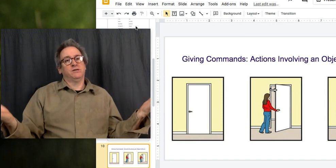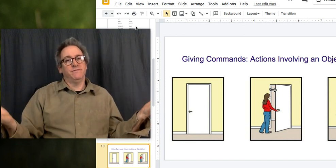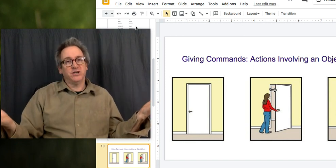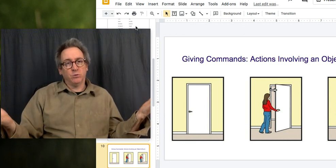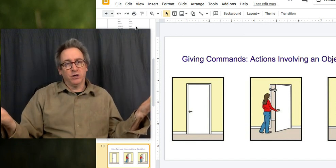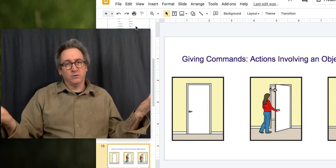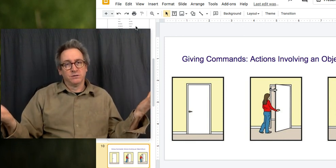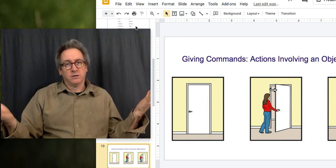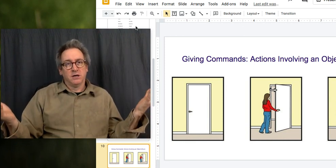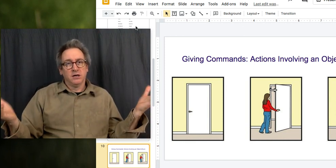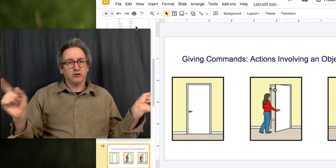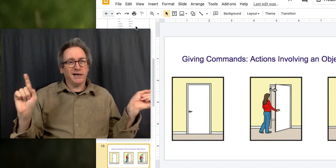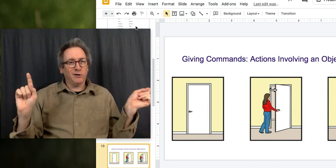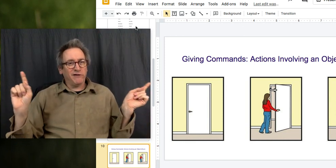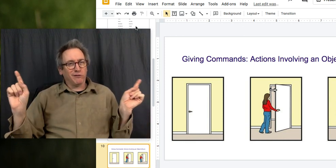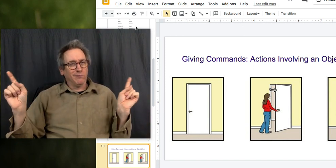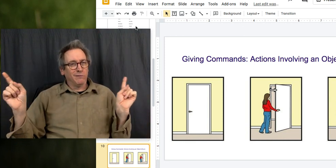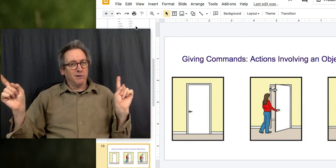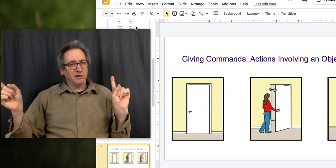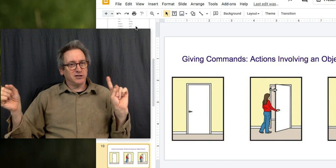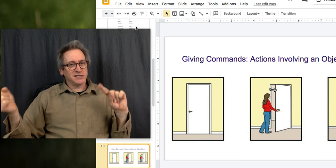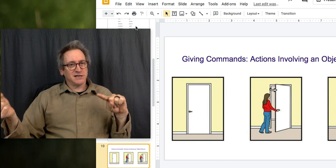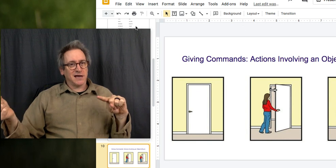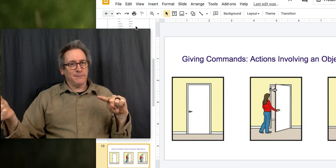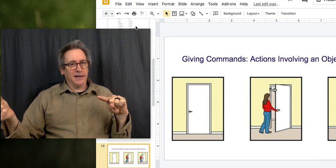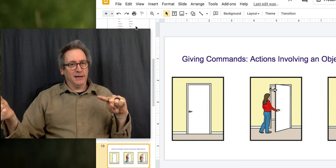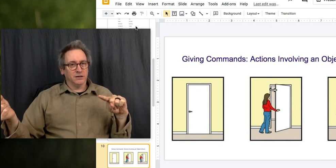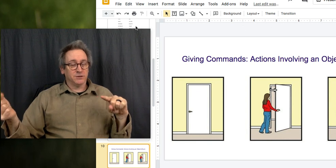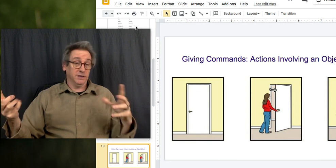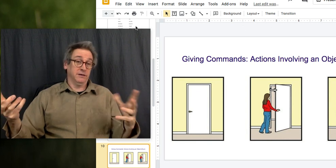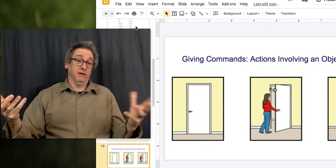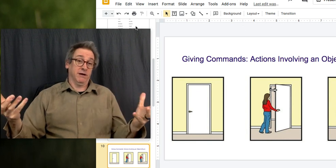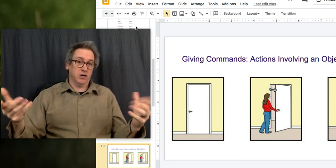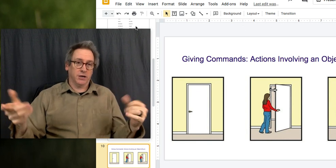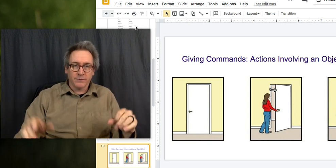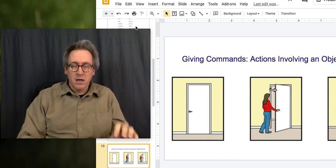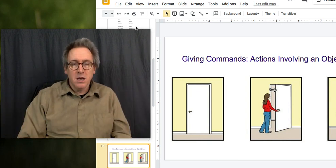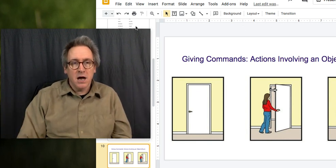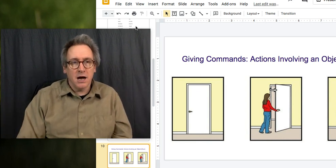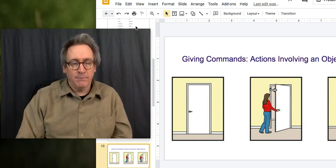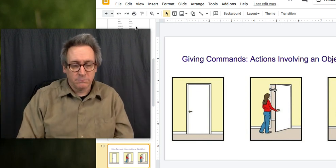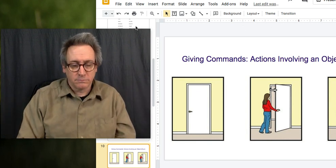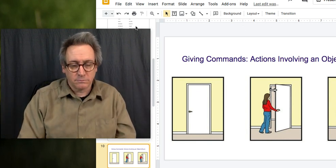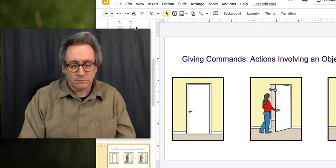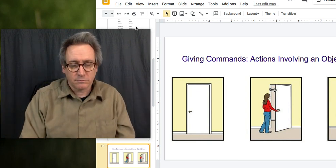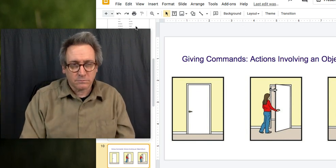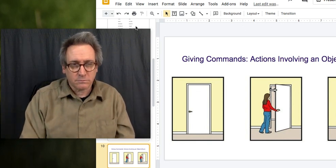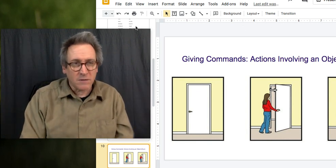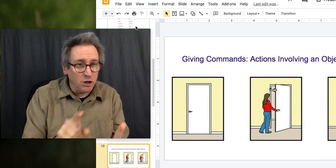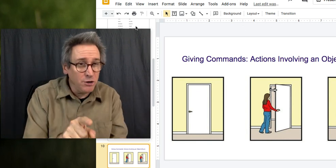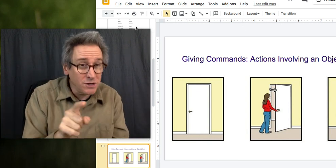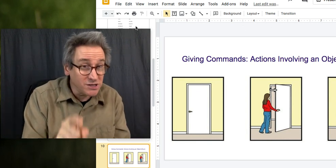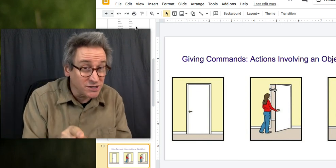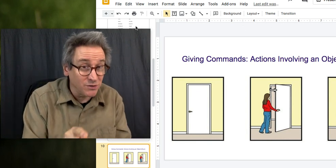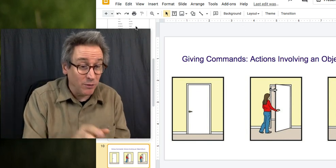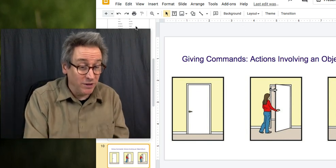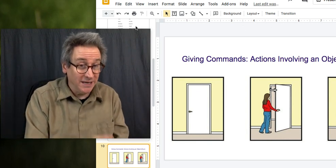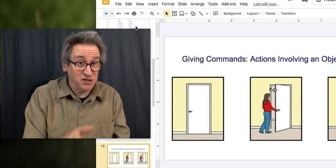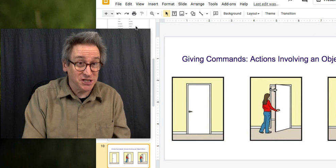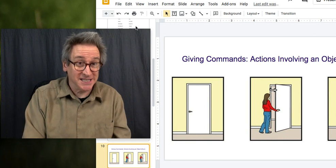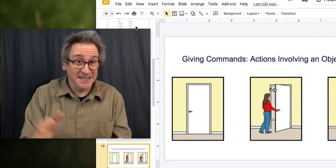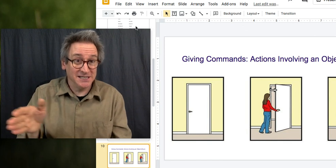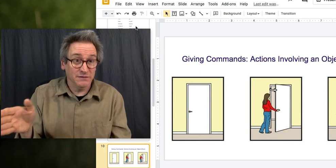So some visual cues. Trying to get away from just typing English, but here I am talking. You'll notice also that